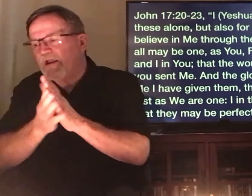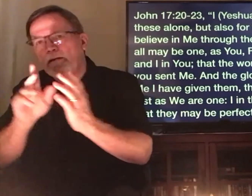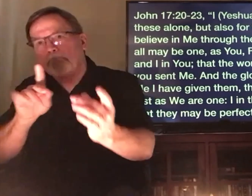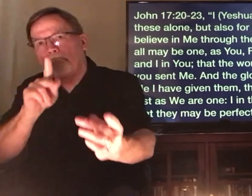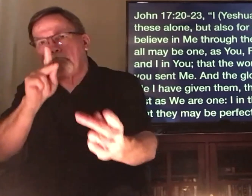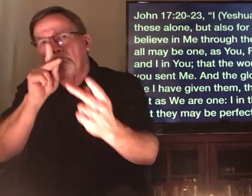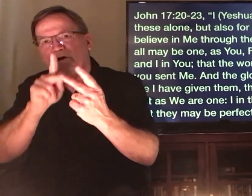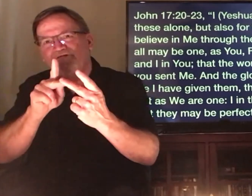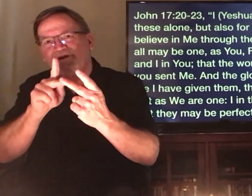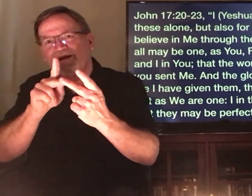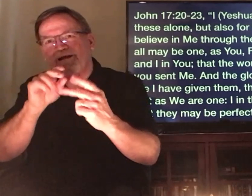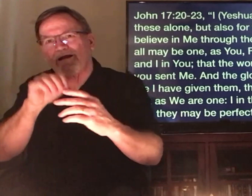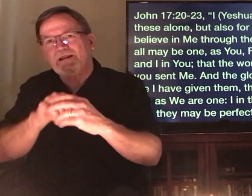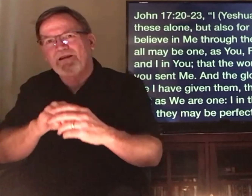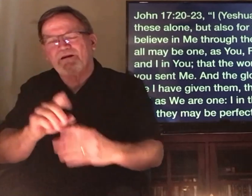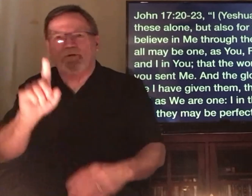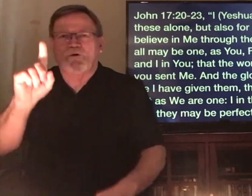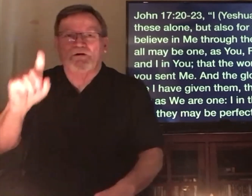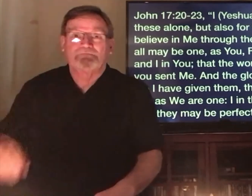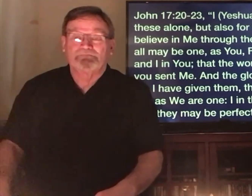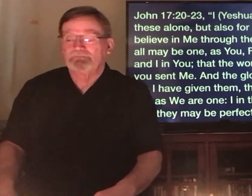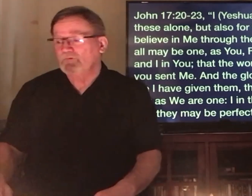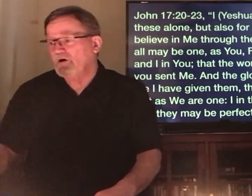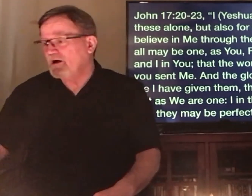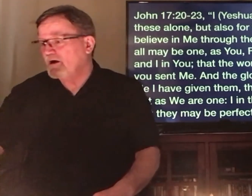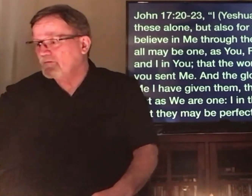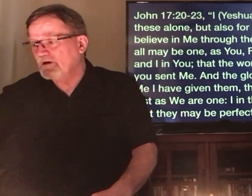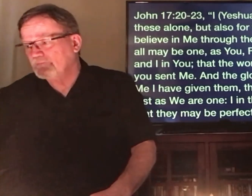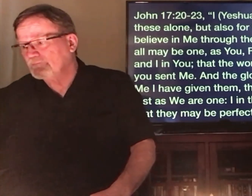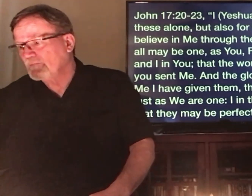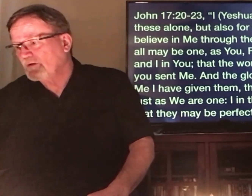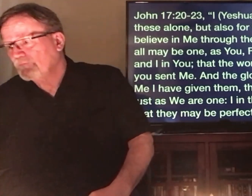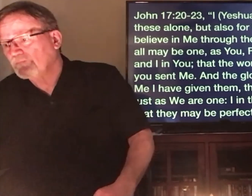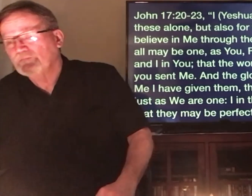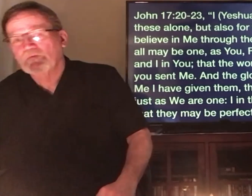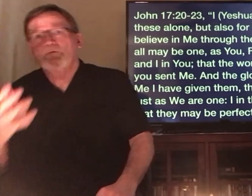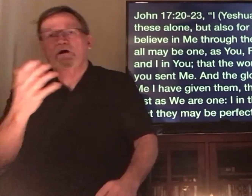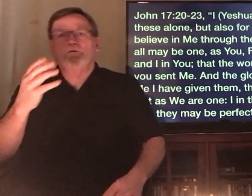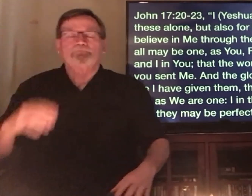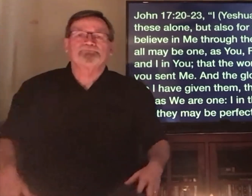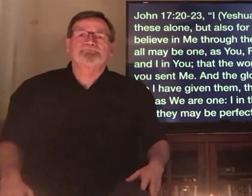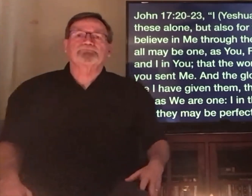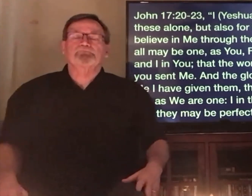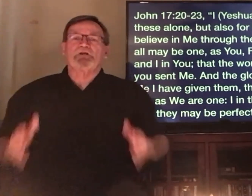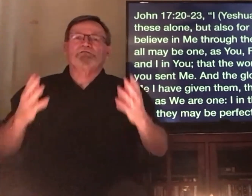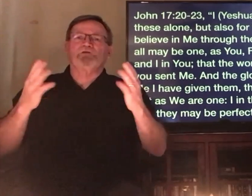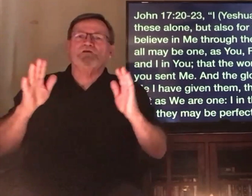I, Yeshua, do not pray for these alone. Why? You see, alone will not